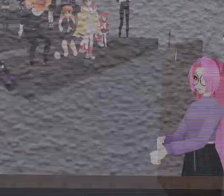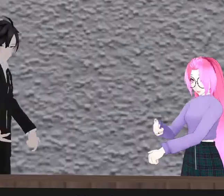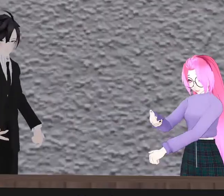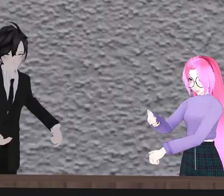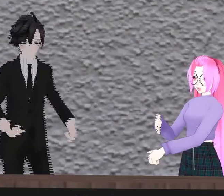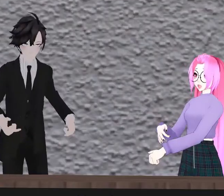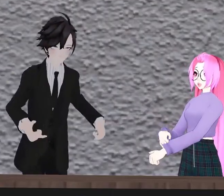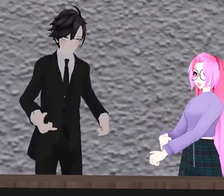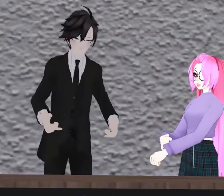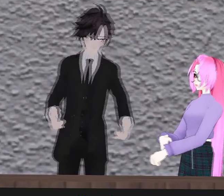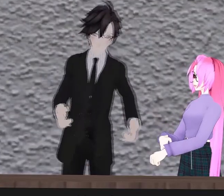Go ahead.